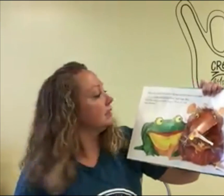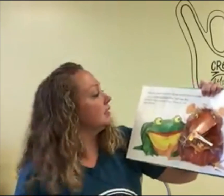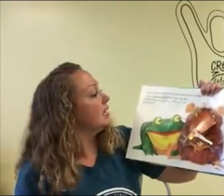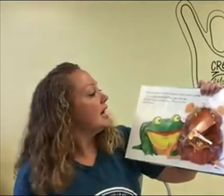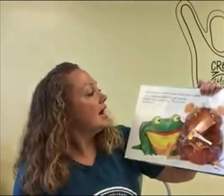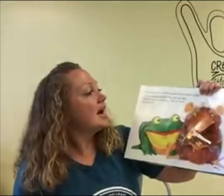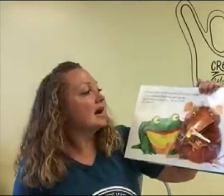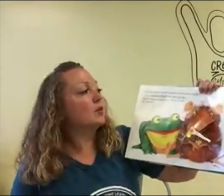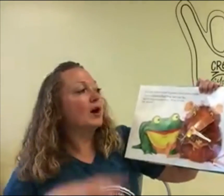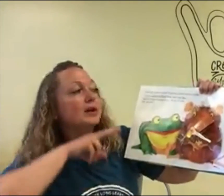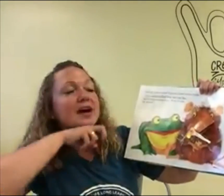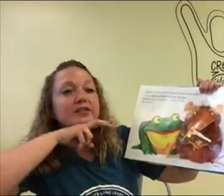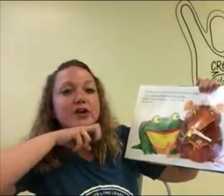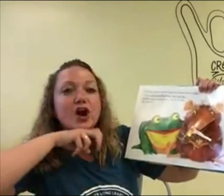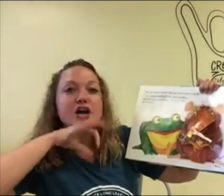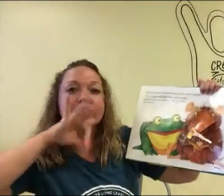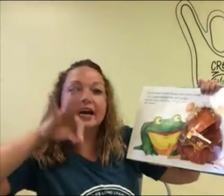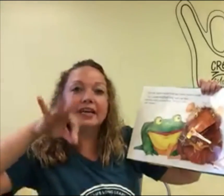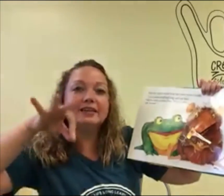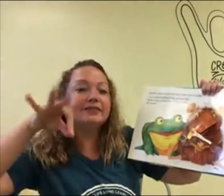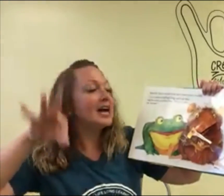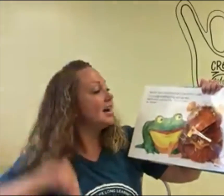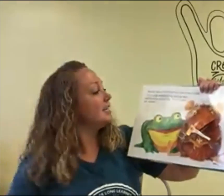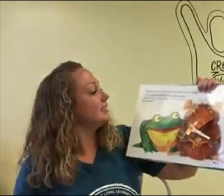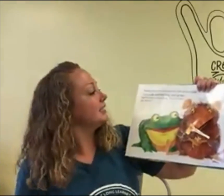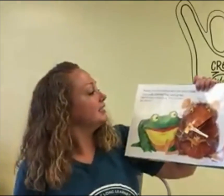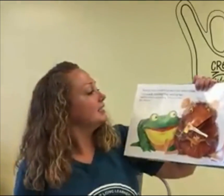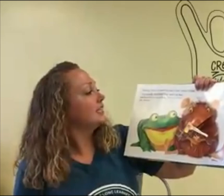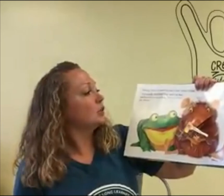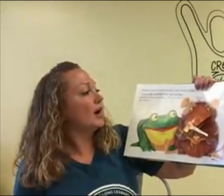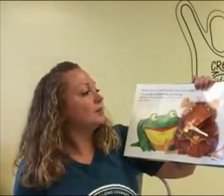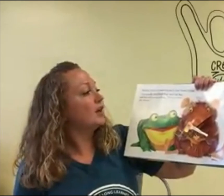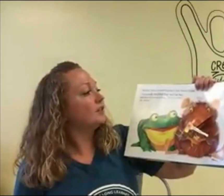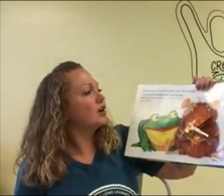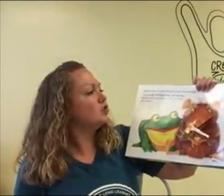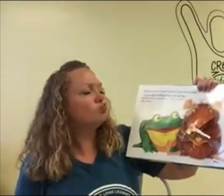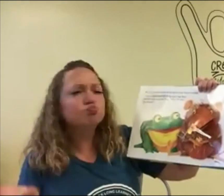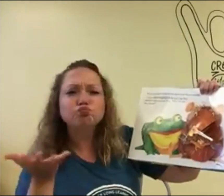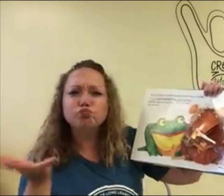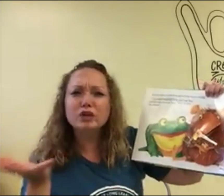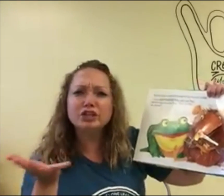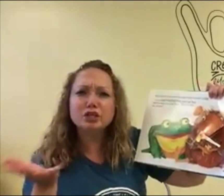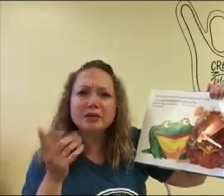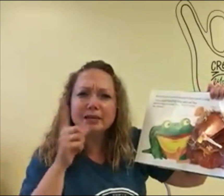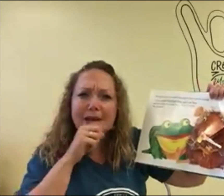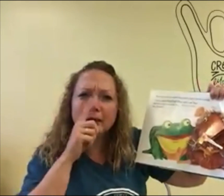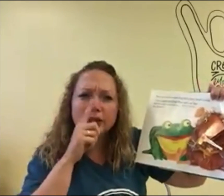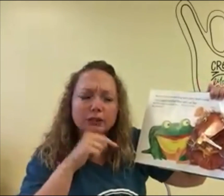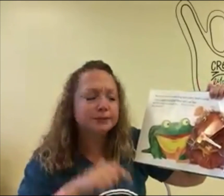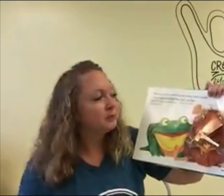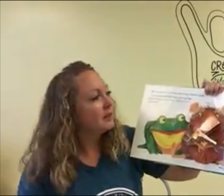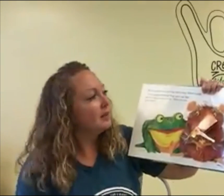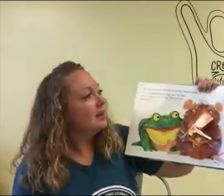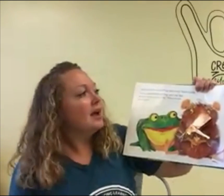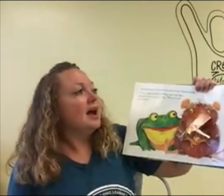I'm a wide mouth frog and I eat flies, said the wide mouth frog. What do you eat, mouse? I eat